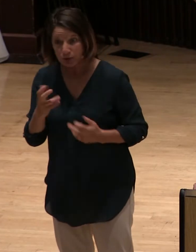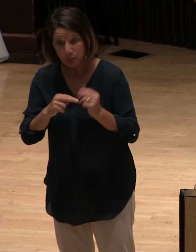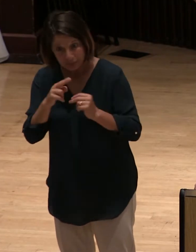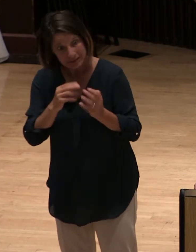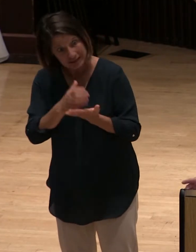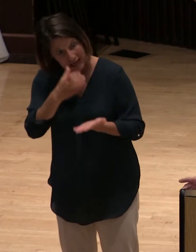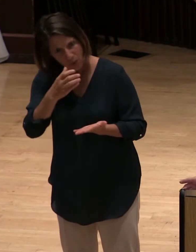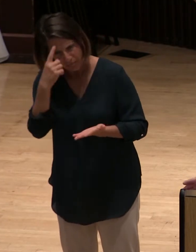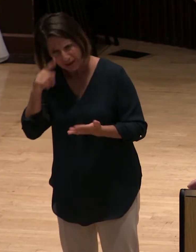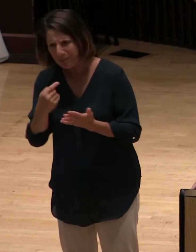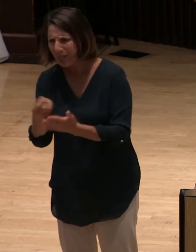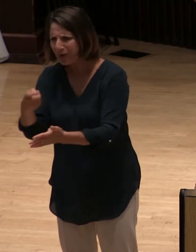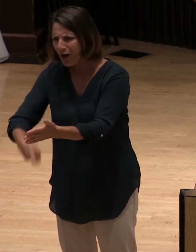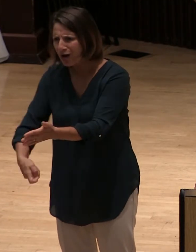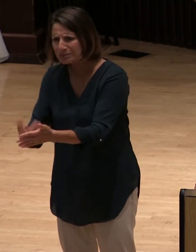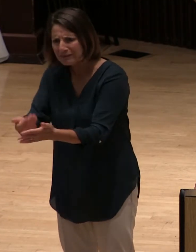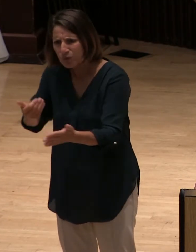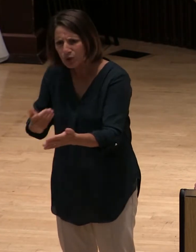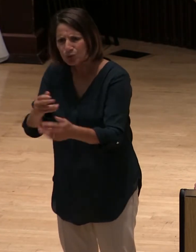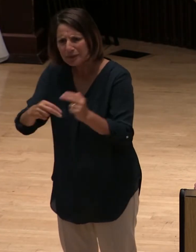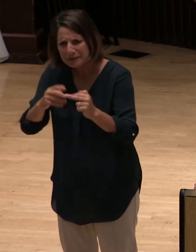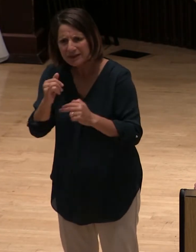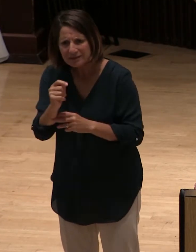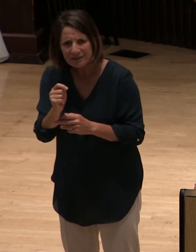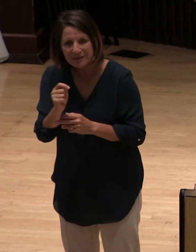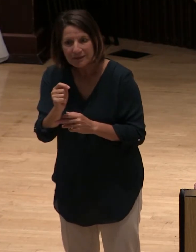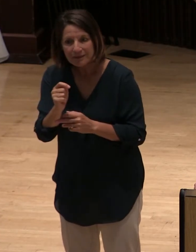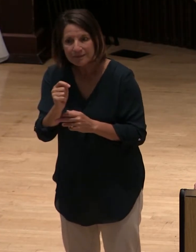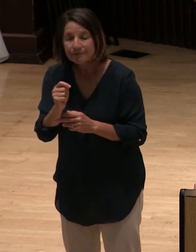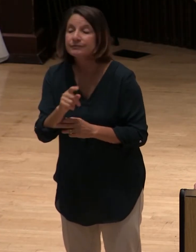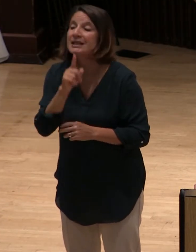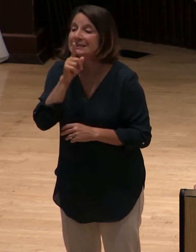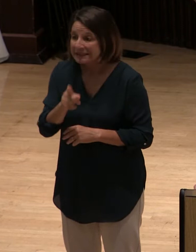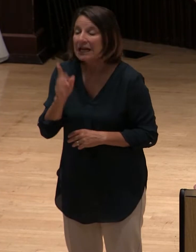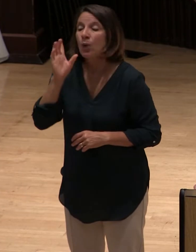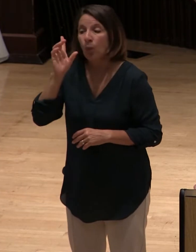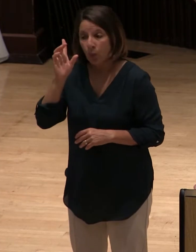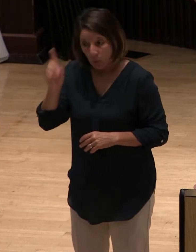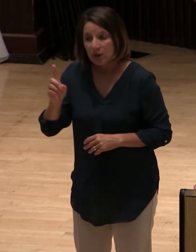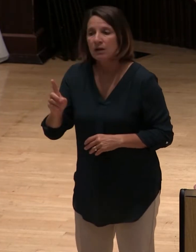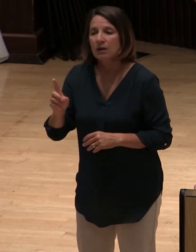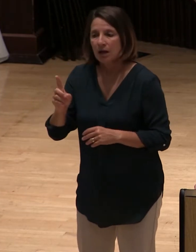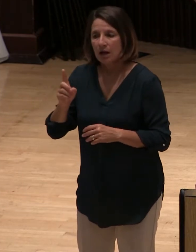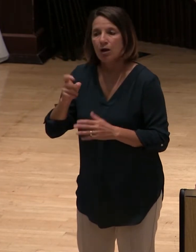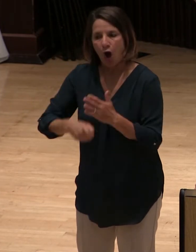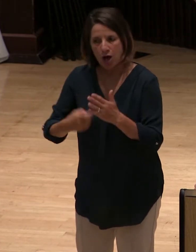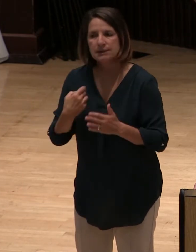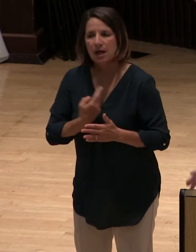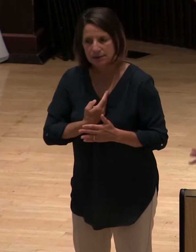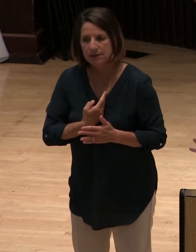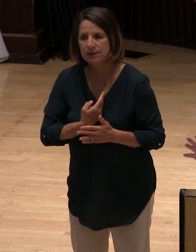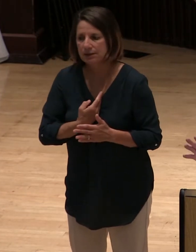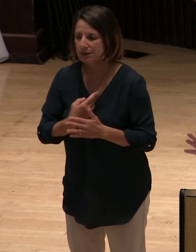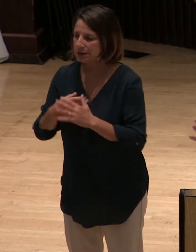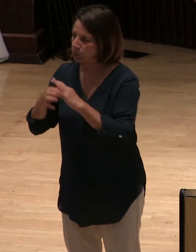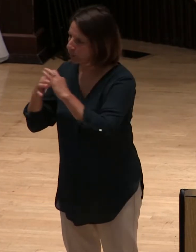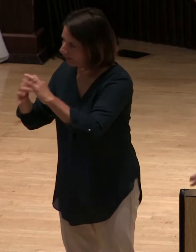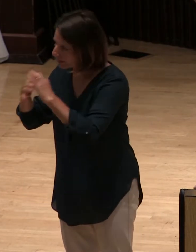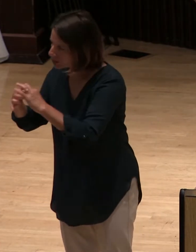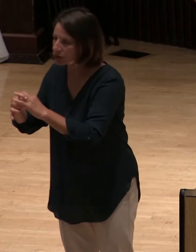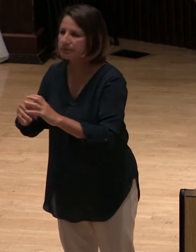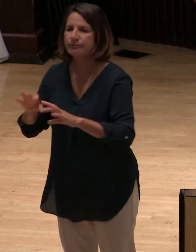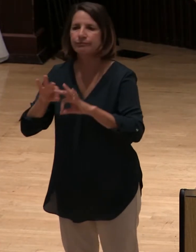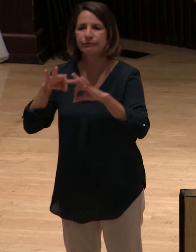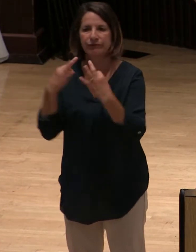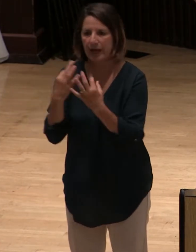about what it's going to cost you before you build it. And indeed, it would cost us. It would cost us relationships and family problems and